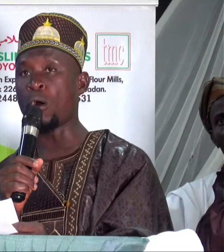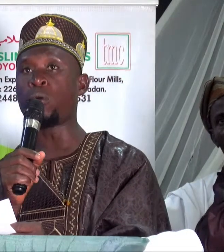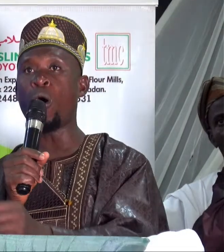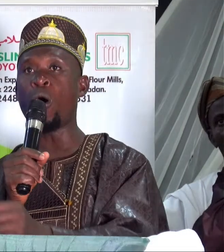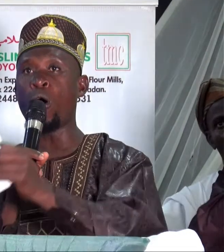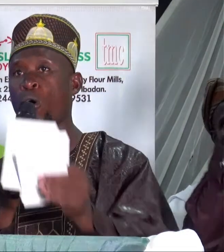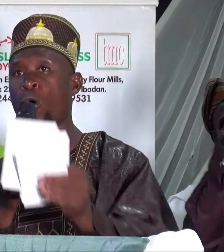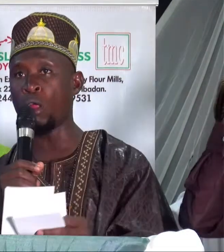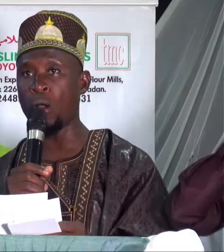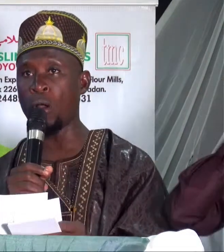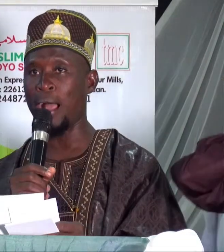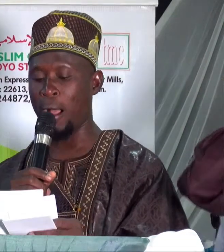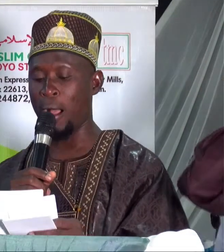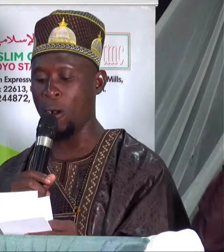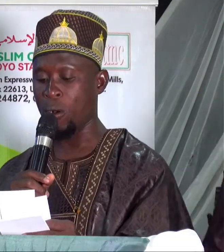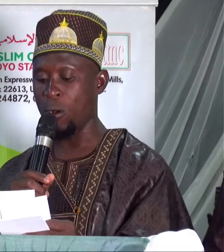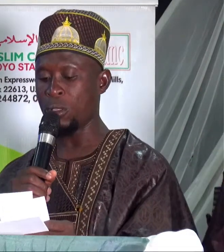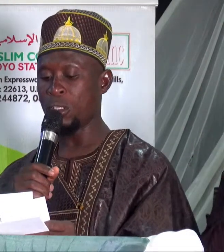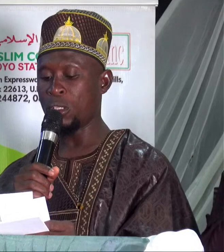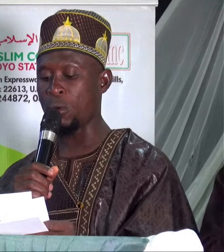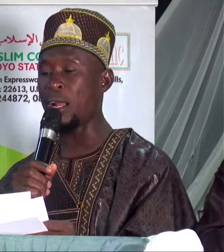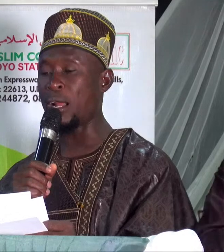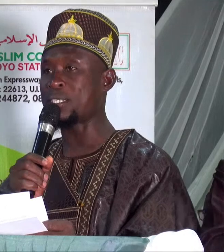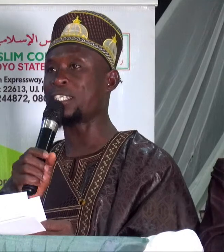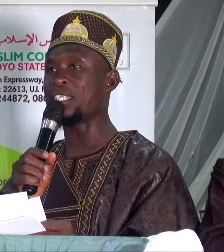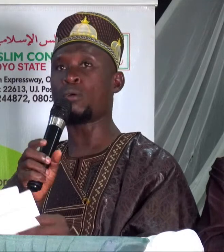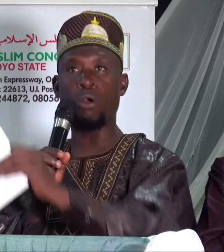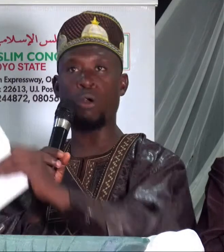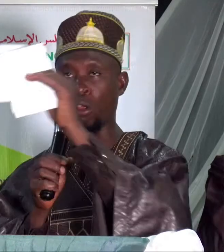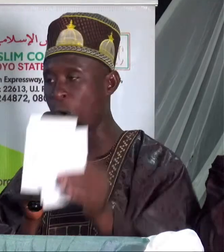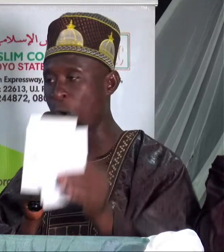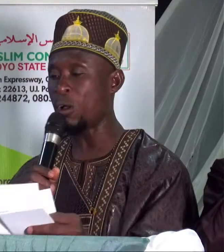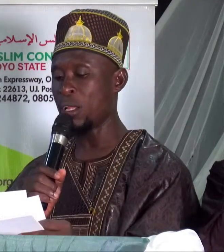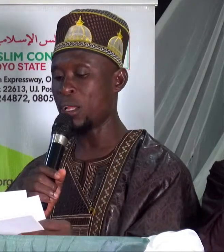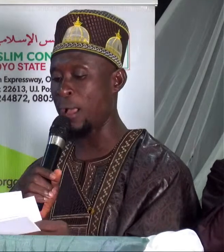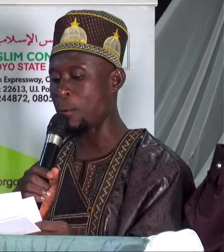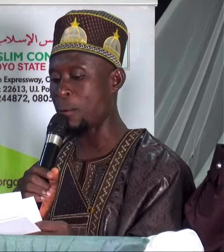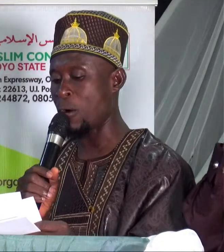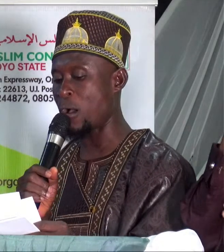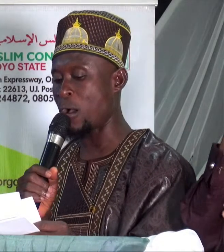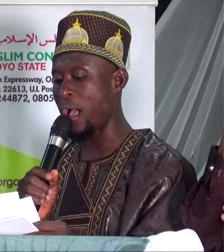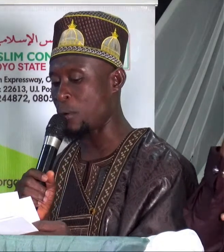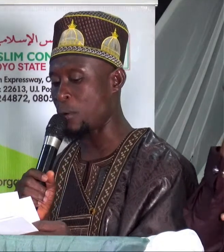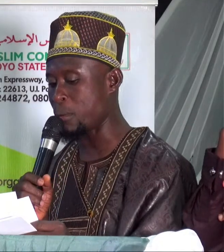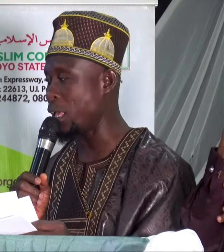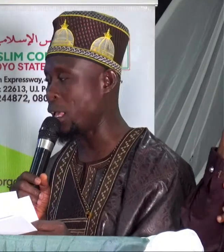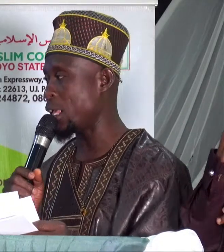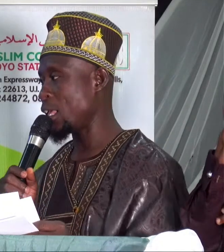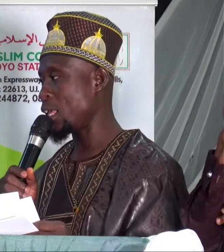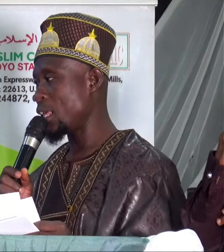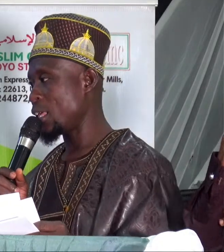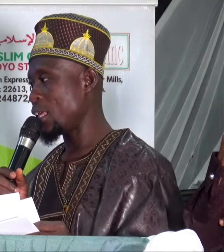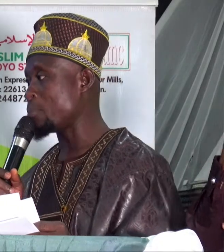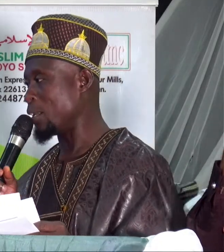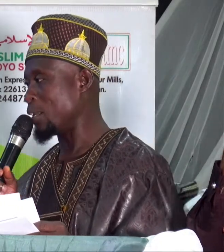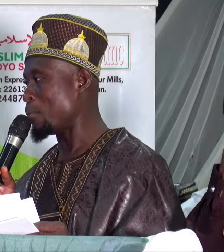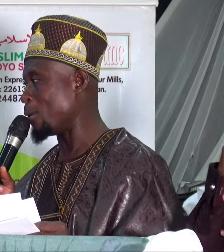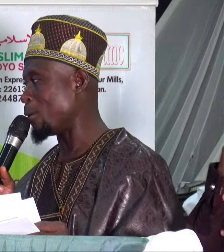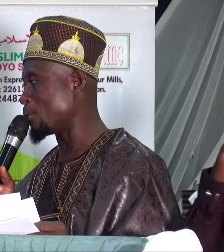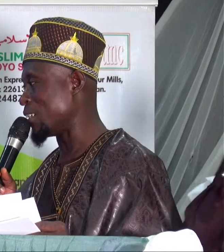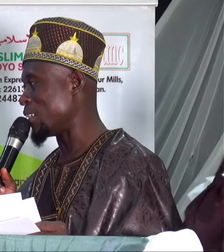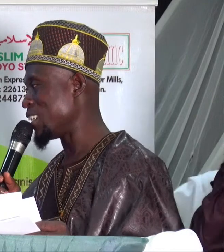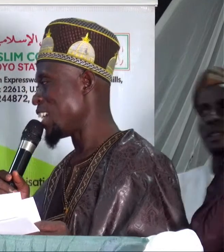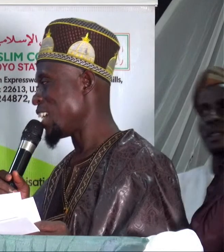gbogbo odogbo lapapo ti won represent gbogbo odogbo lapapo abi gbogbo awon ologun be ni mama awon ologun